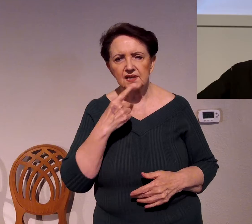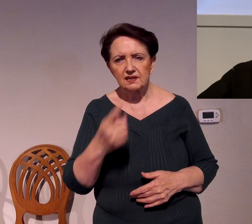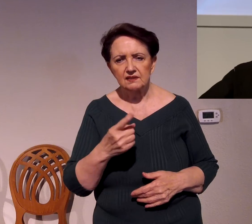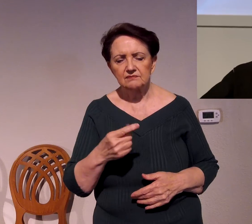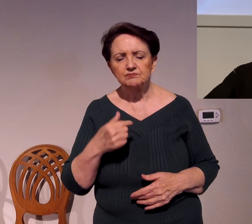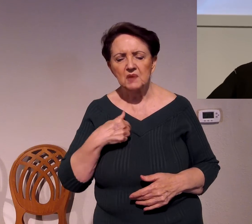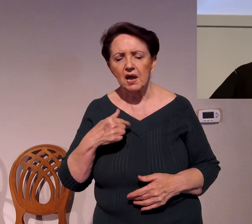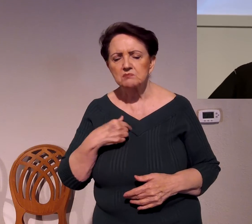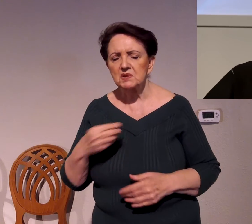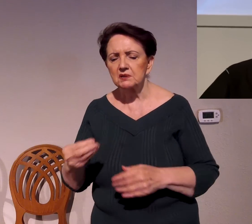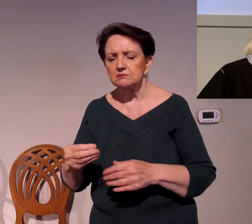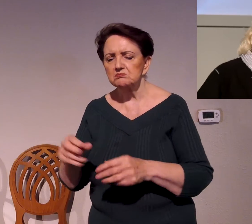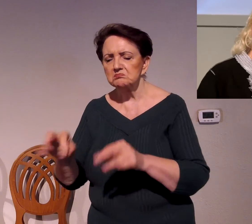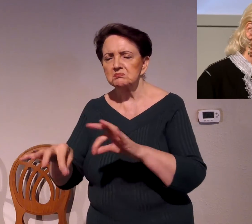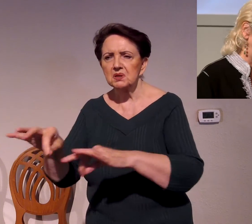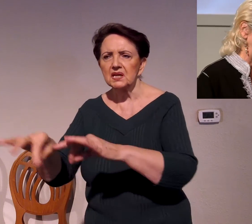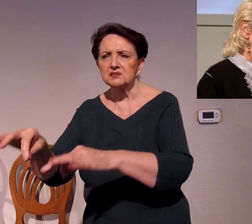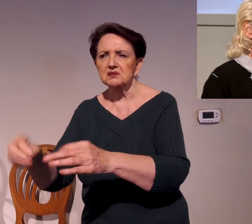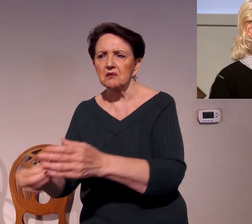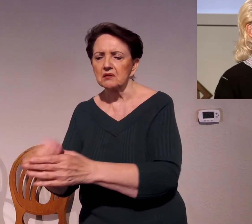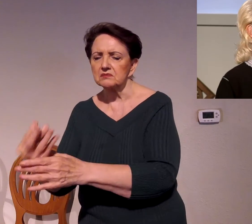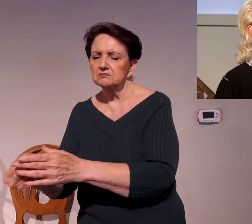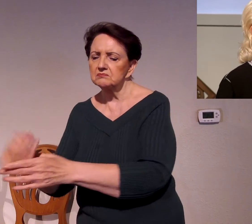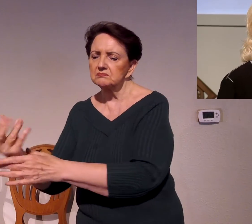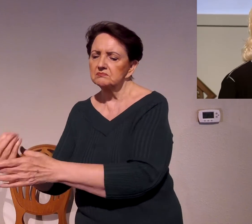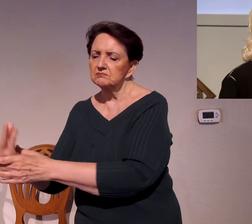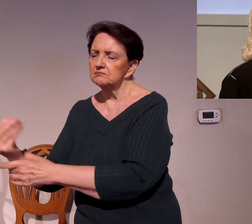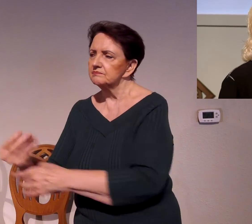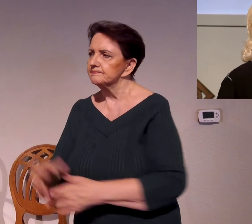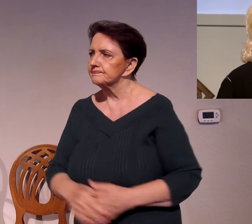love gardening, so you have to just bear with me. I'm gonna